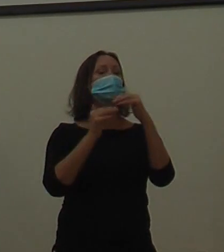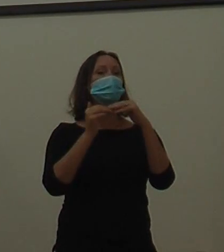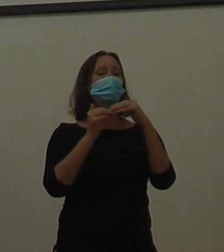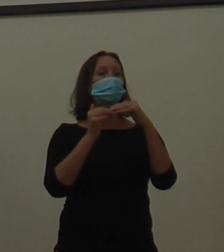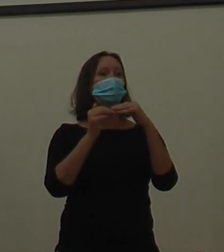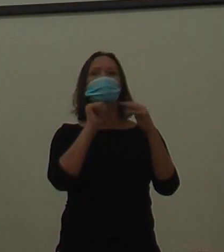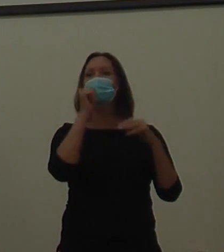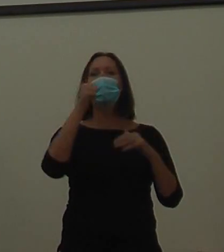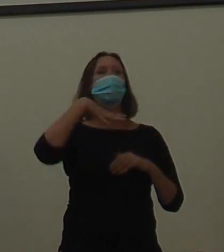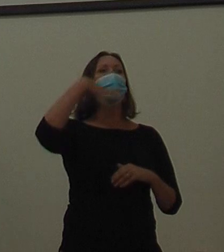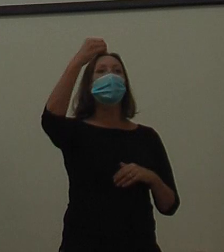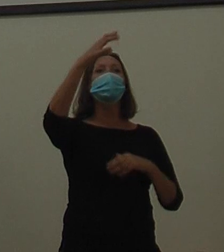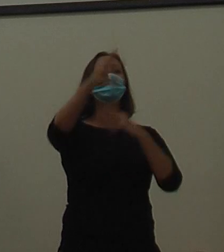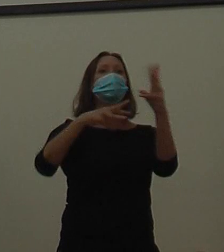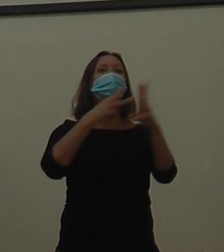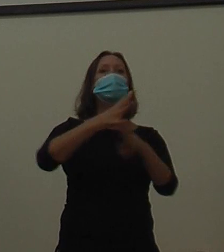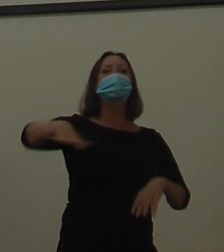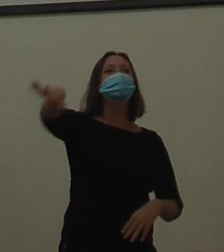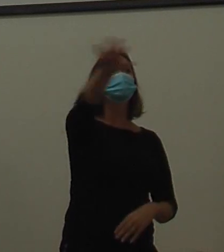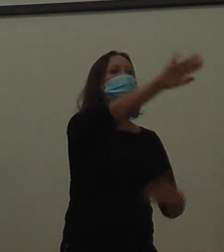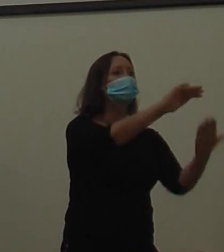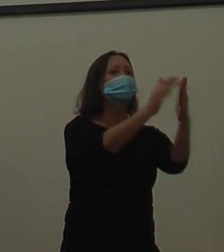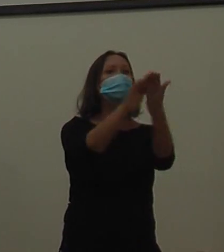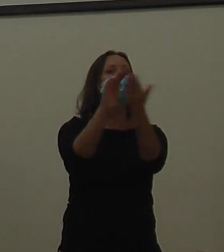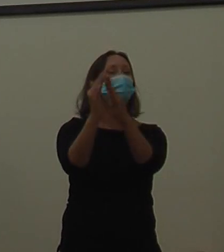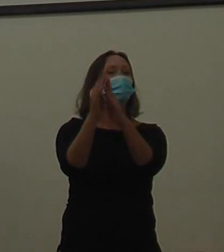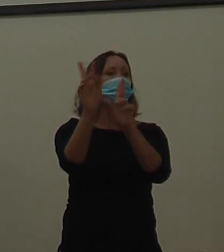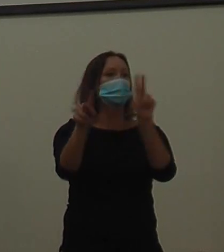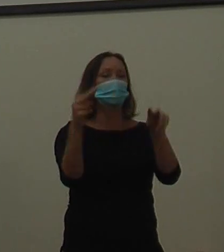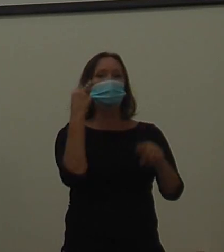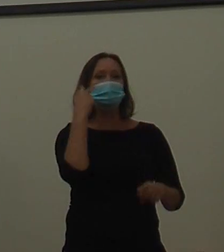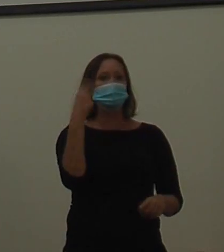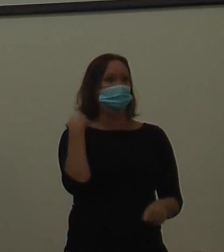in the world, where people can see us and hear from us.